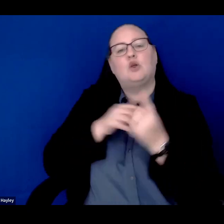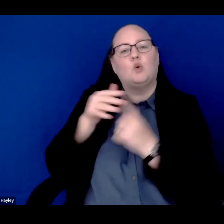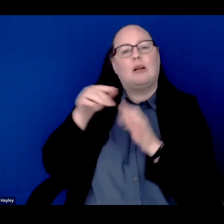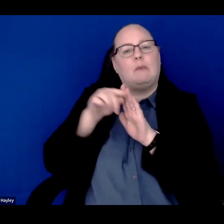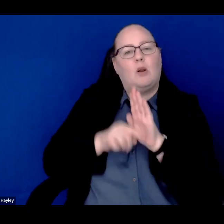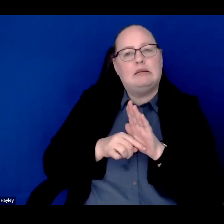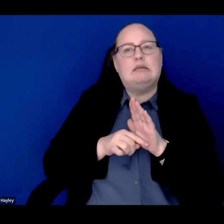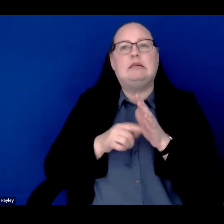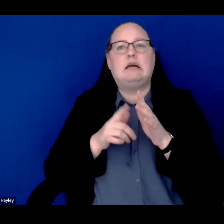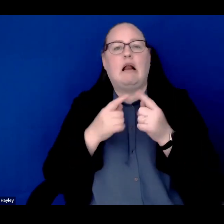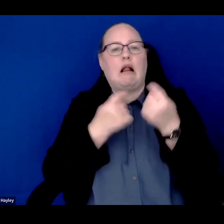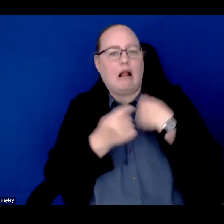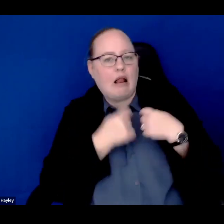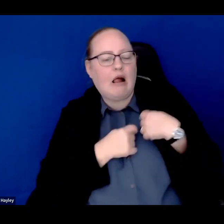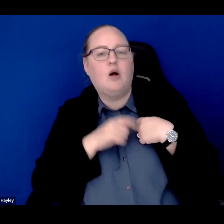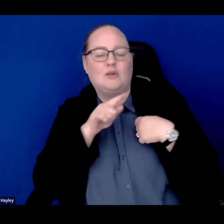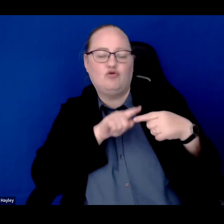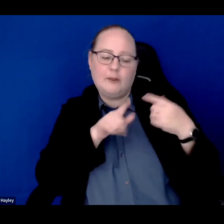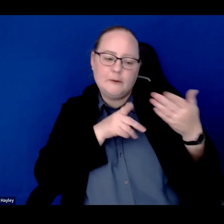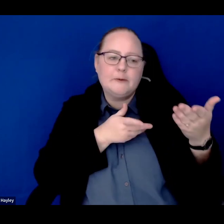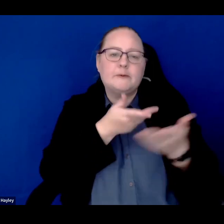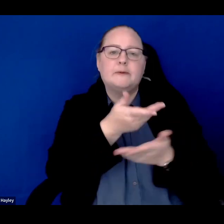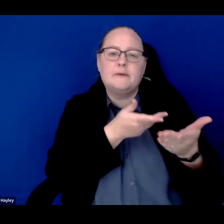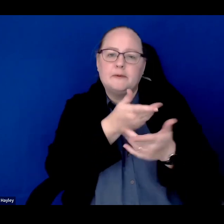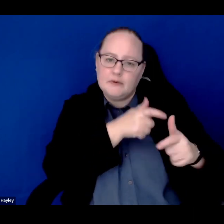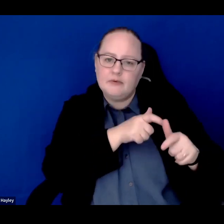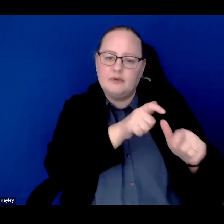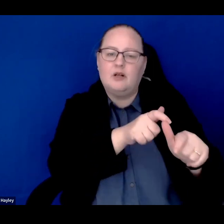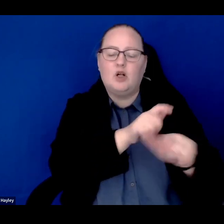it's a tough thing, for sure.